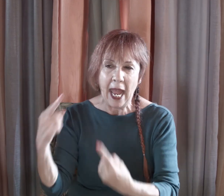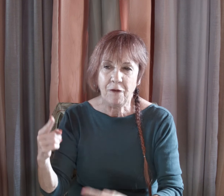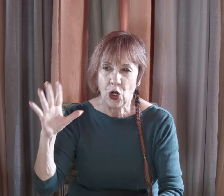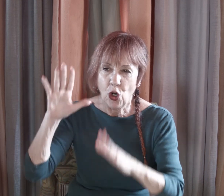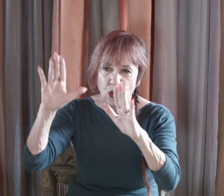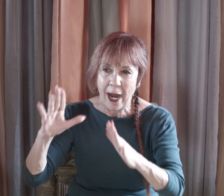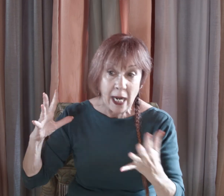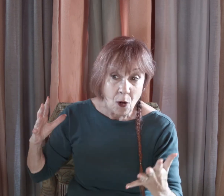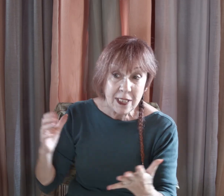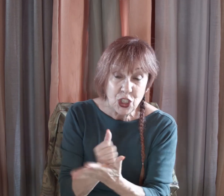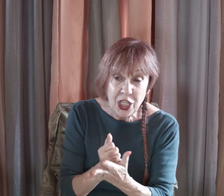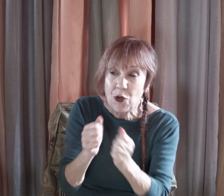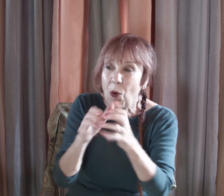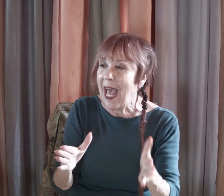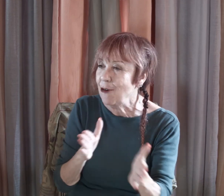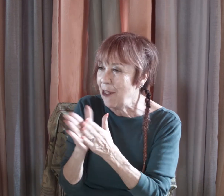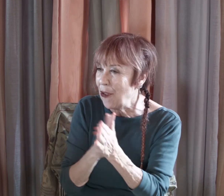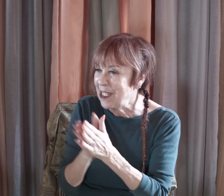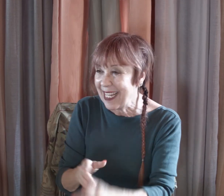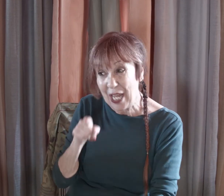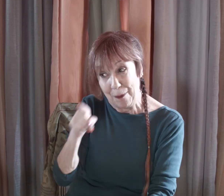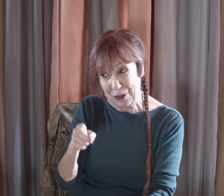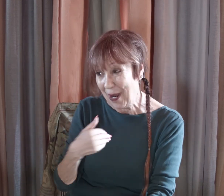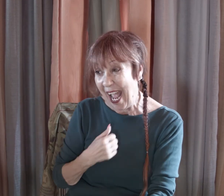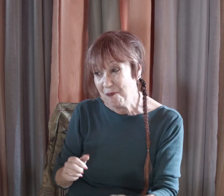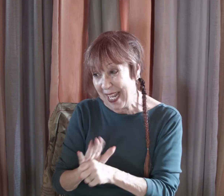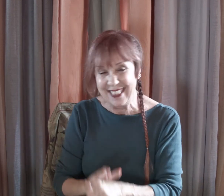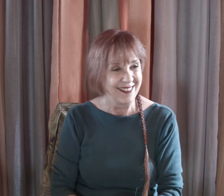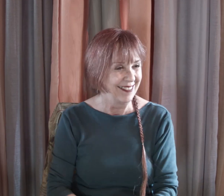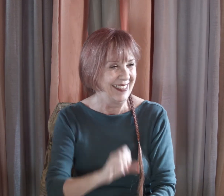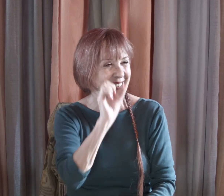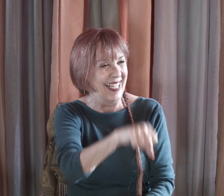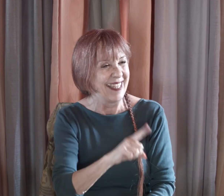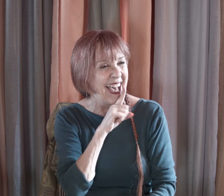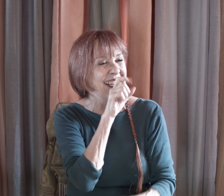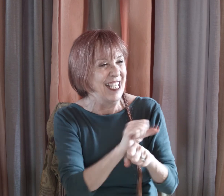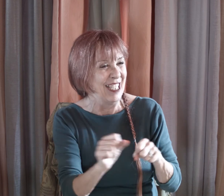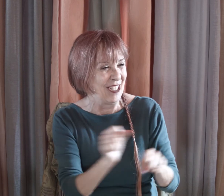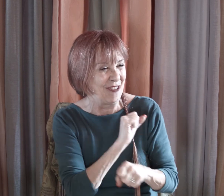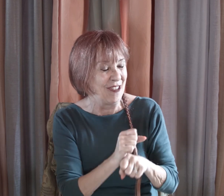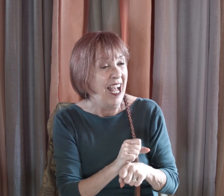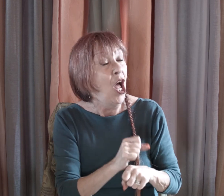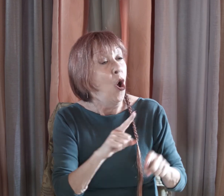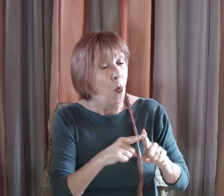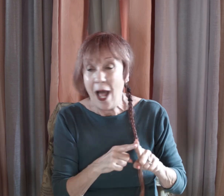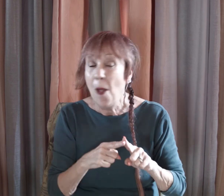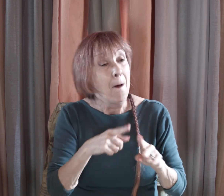great was achieved without enthusiasm. You don't lack it. Yes, that's true. That's definitely true. Thank you. Paul, it